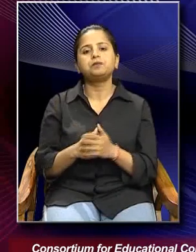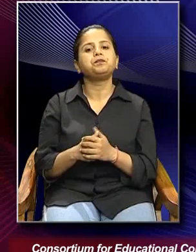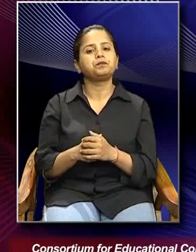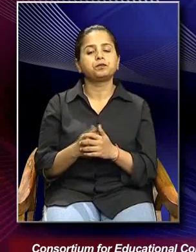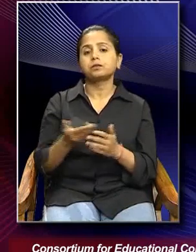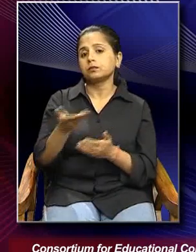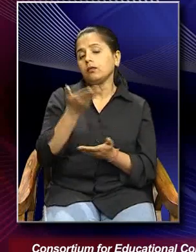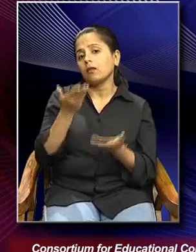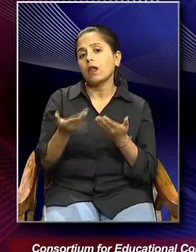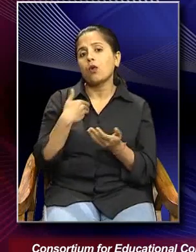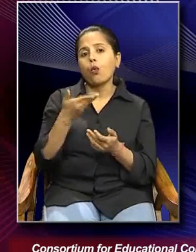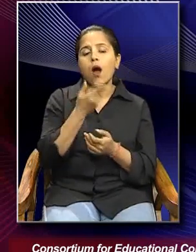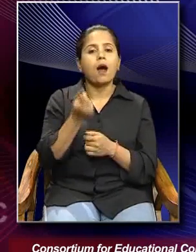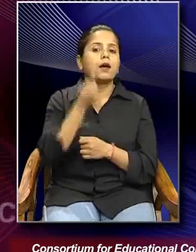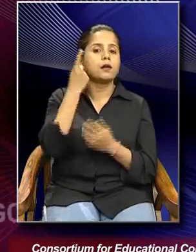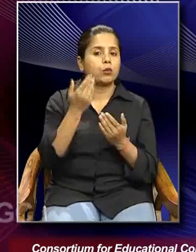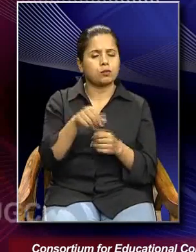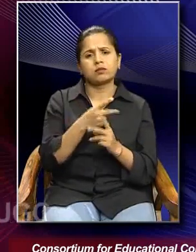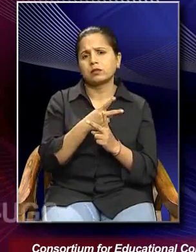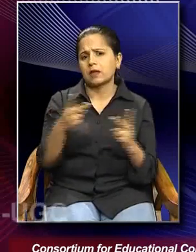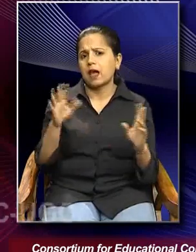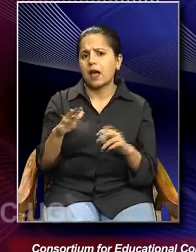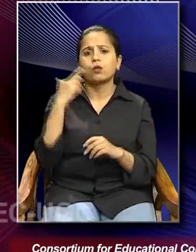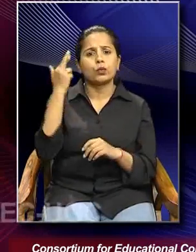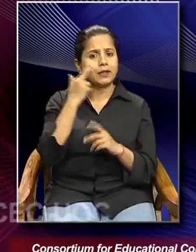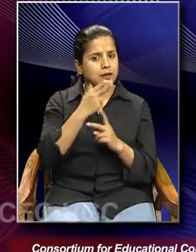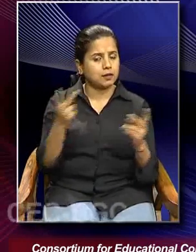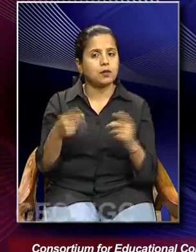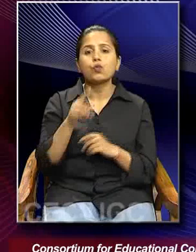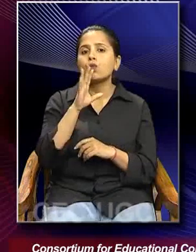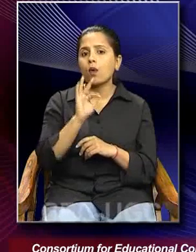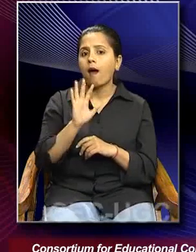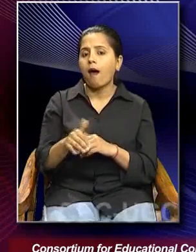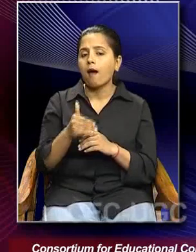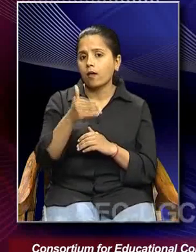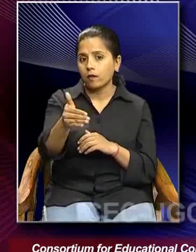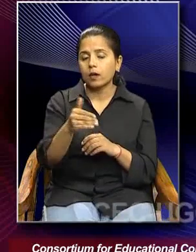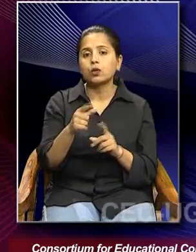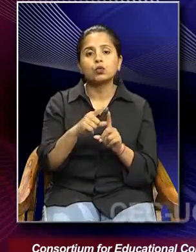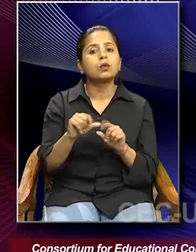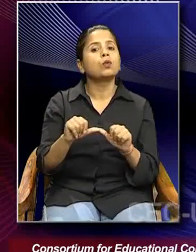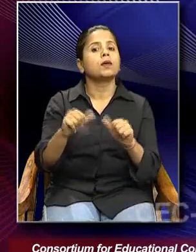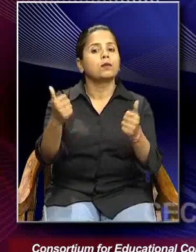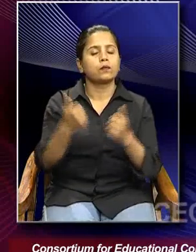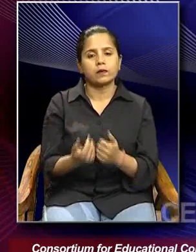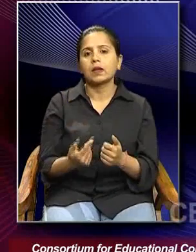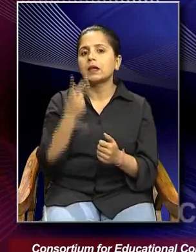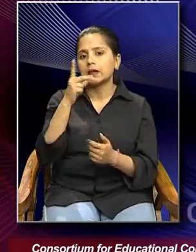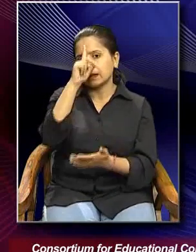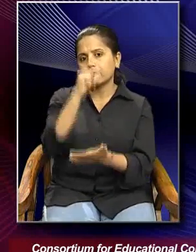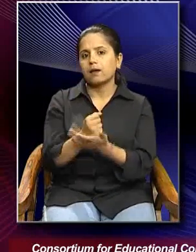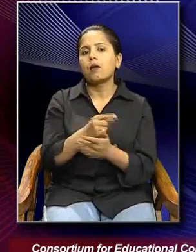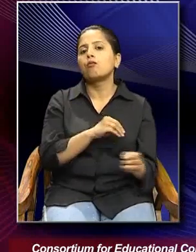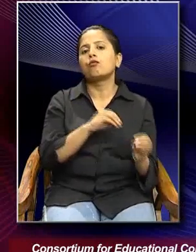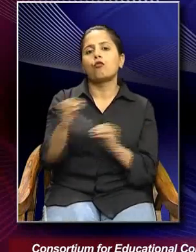We may also understand that there are various factors which are actually working in order to make this decision of